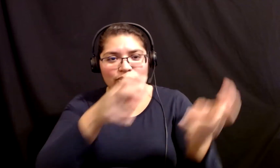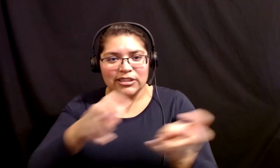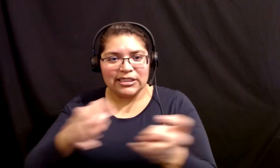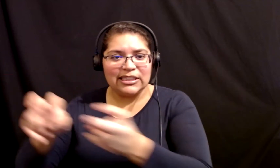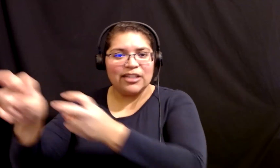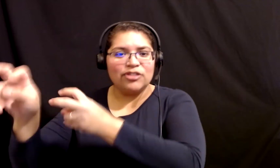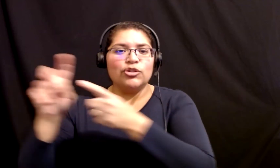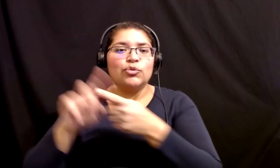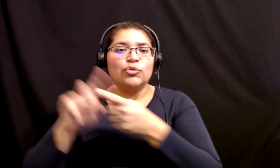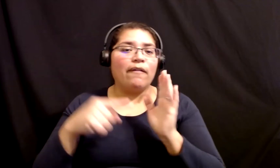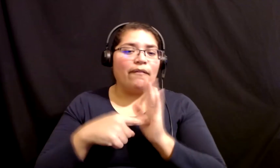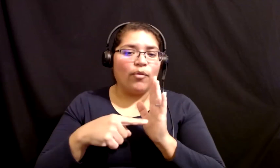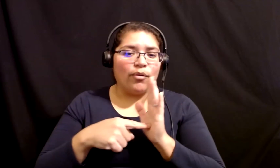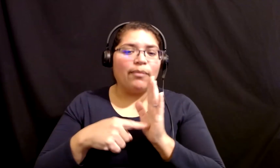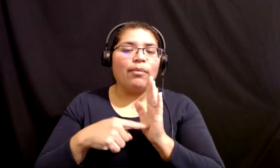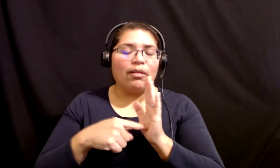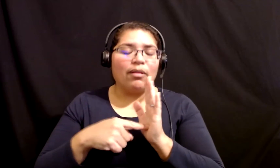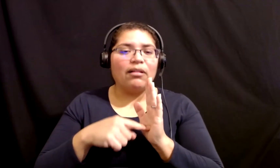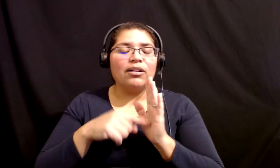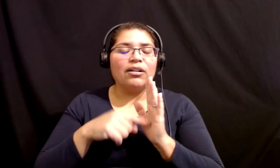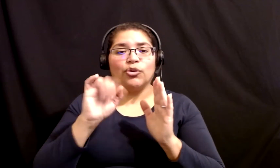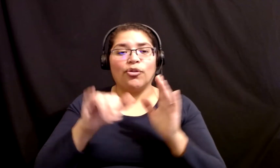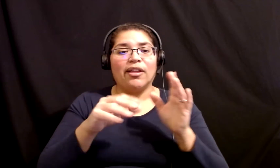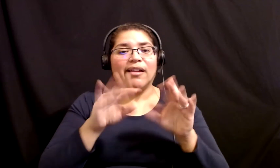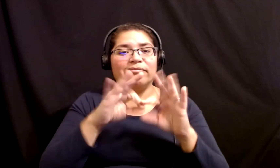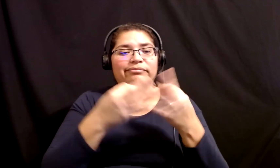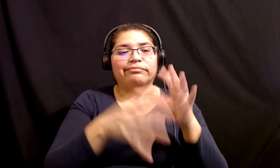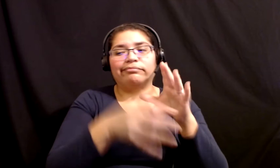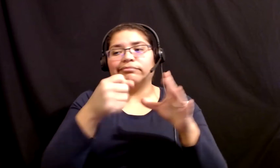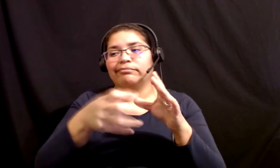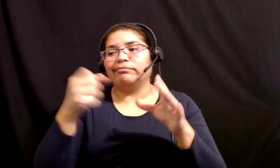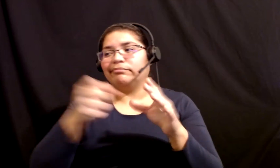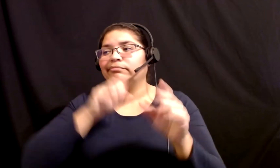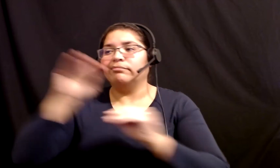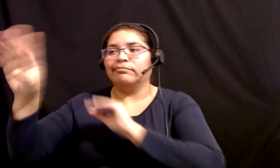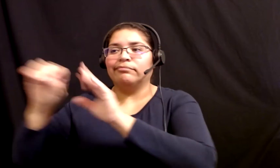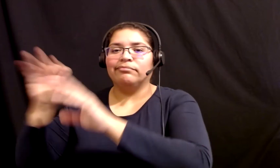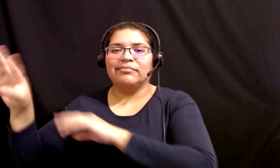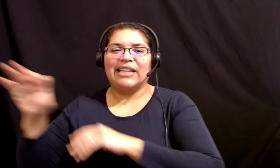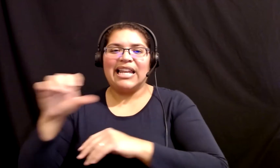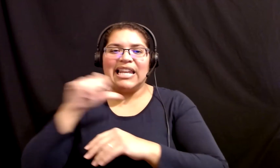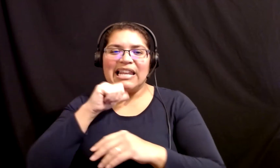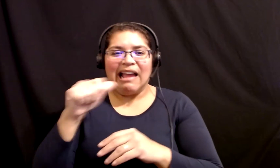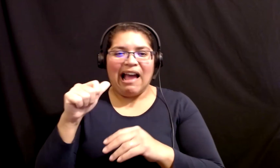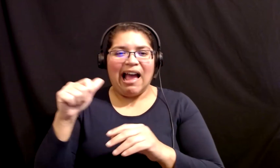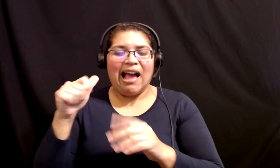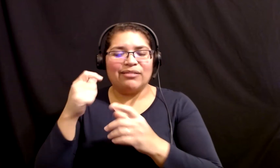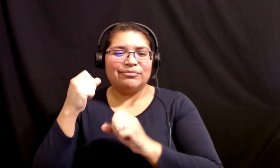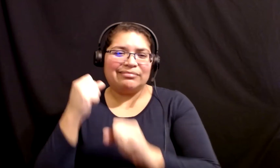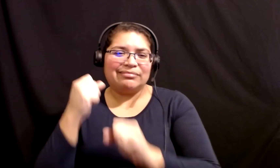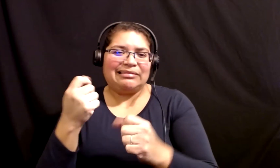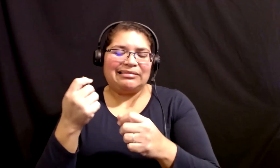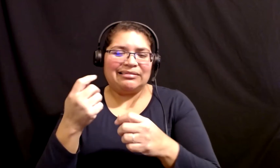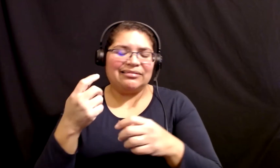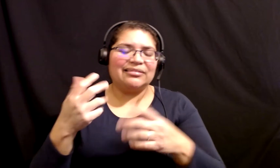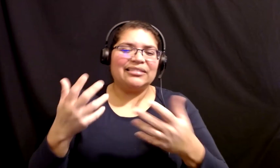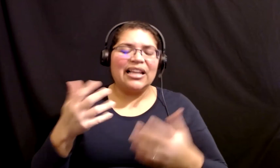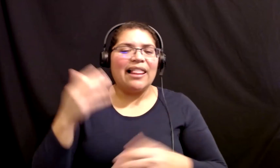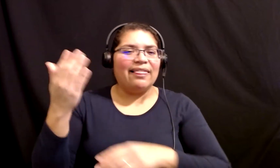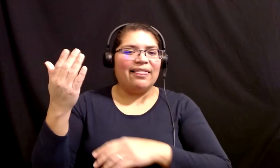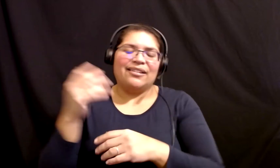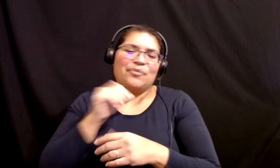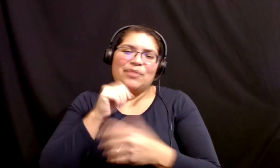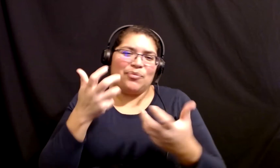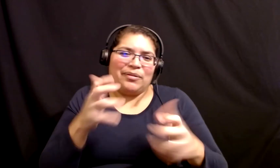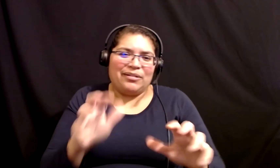to affordable, so the displacement is not acute, so to speak. We, the last thing we want to do, and